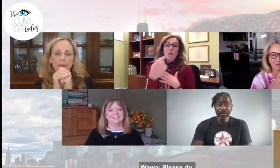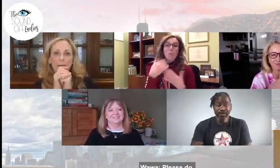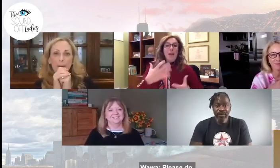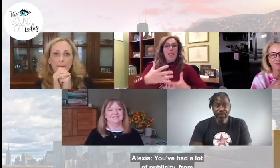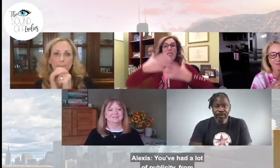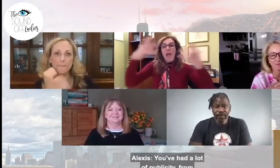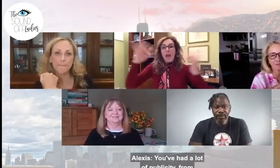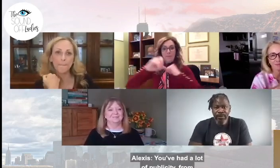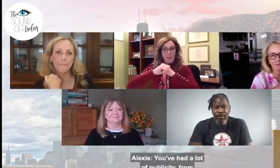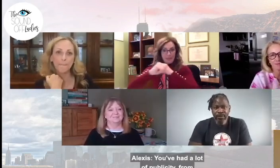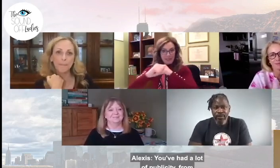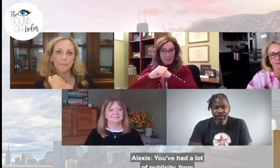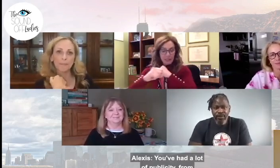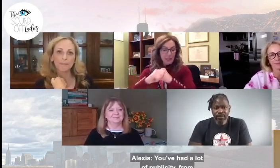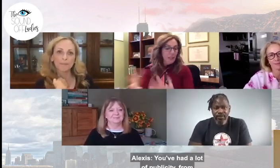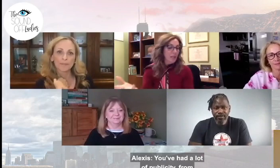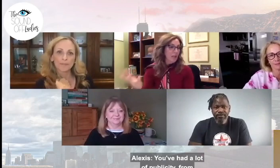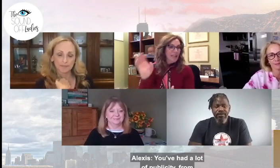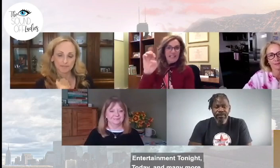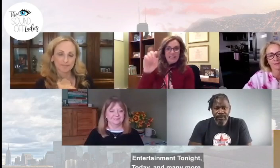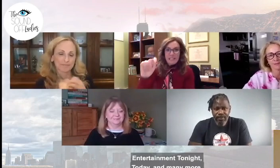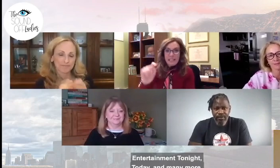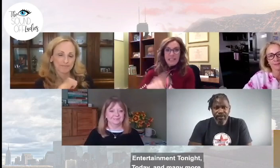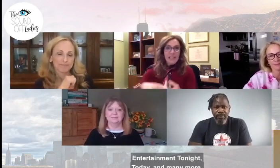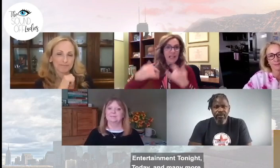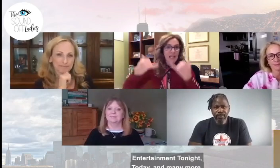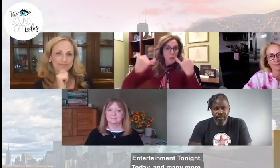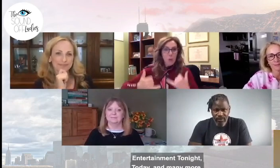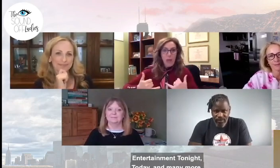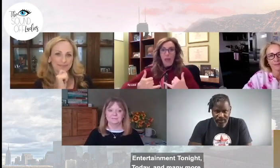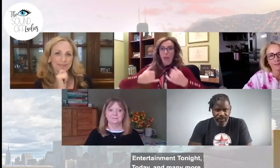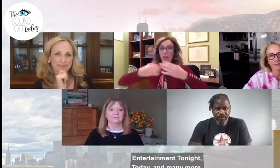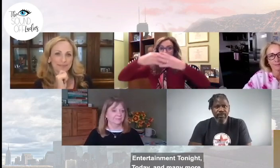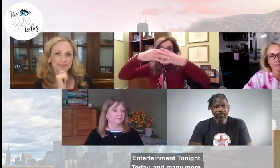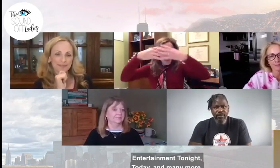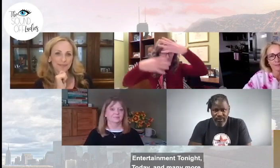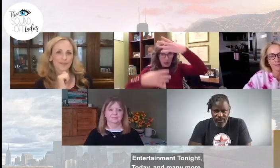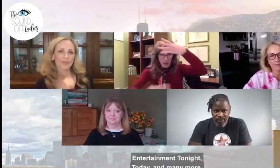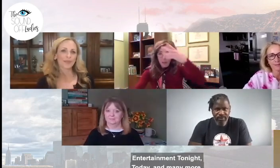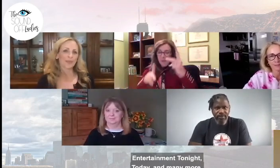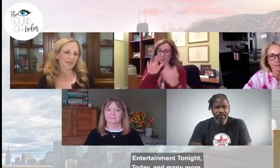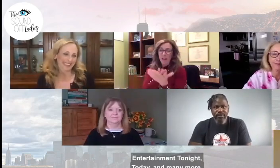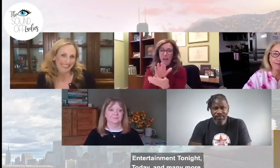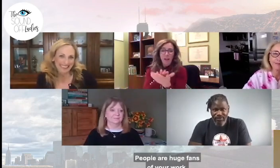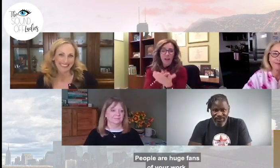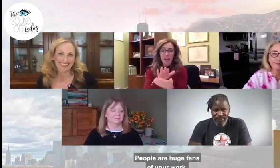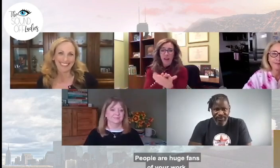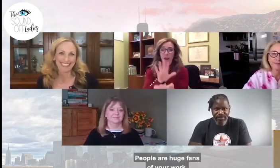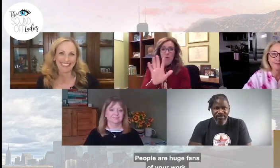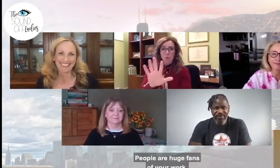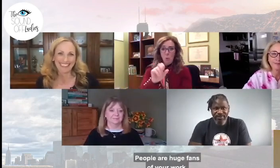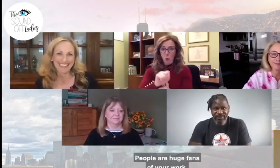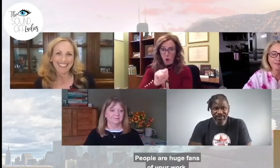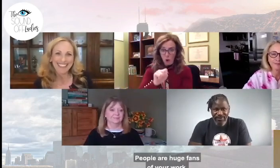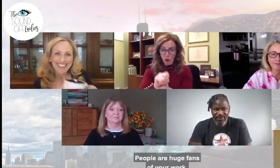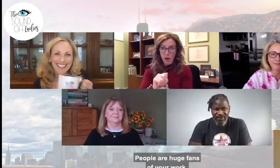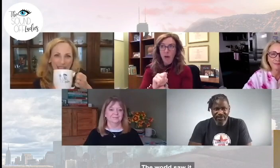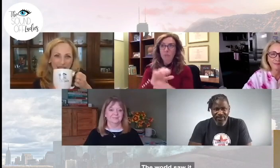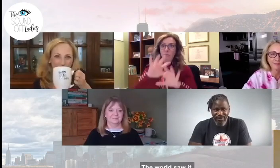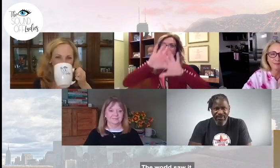you. Alexa says, you had a lot of publicity, and from Entertainment Tonight, Today, and many more. Many